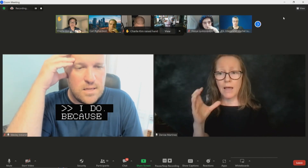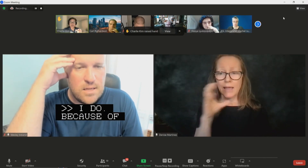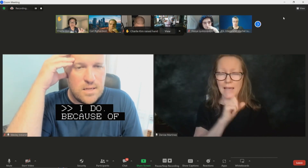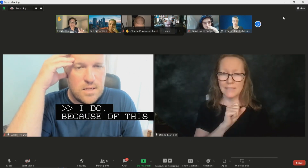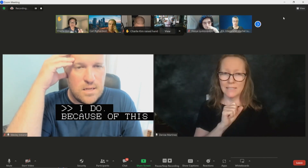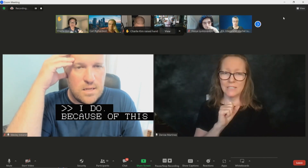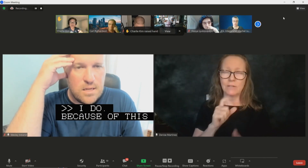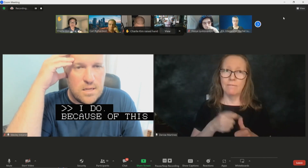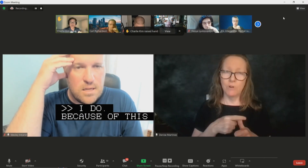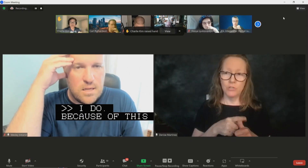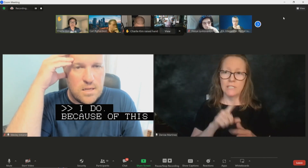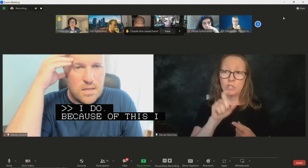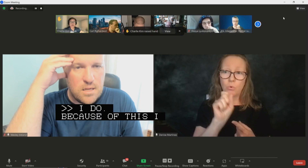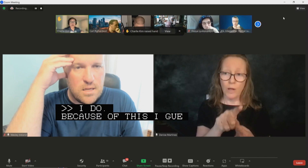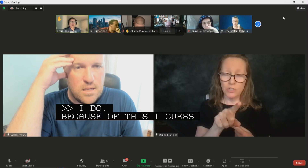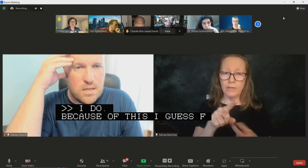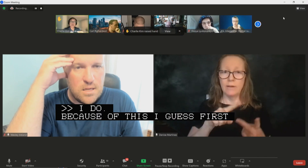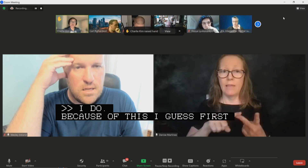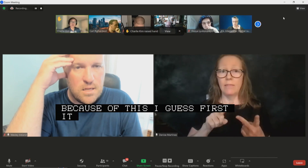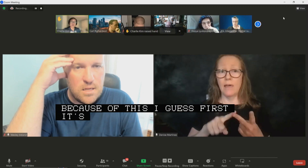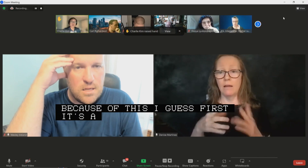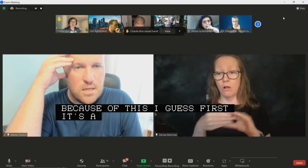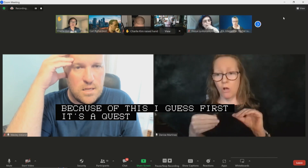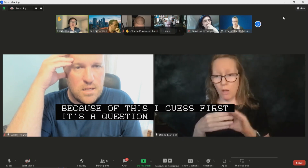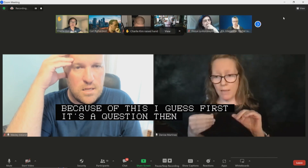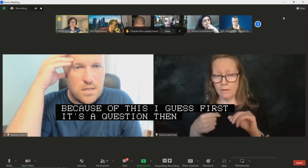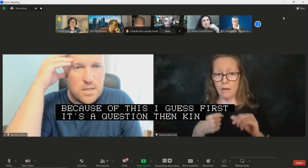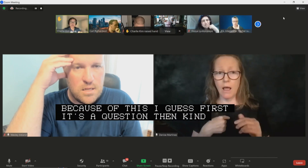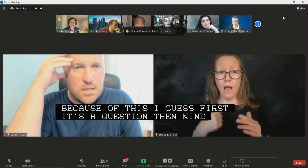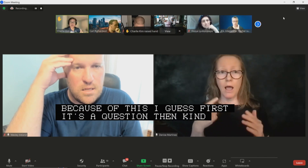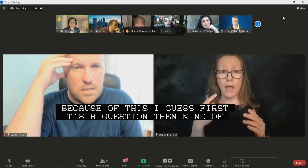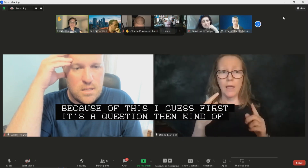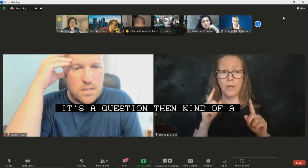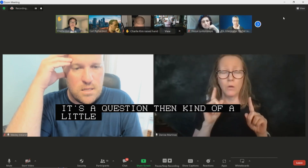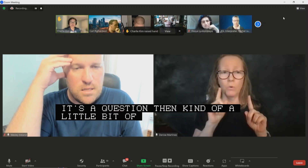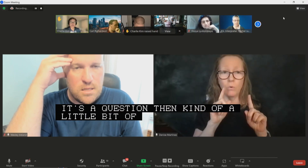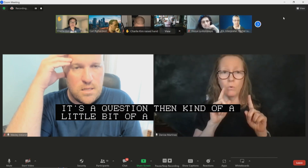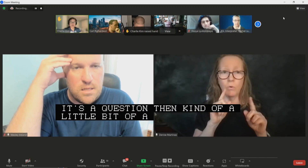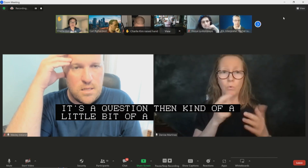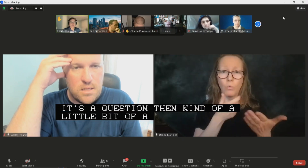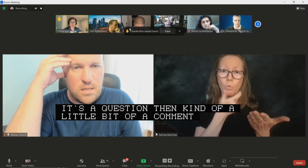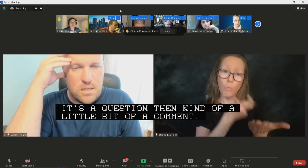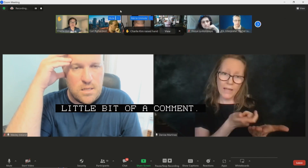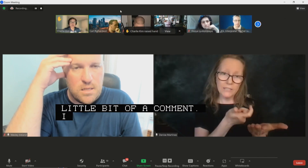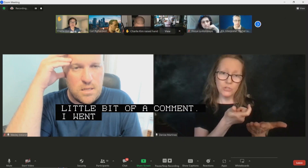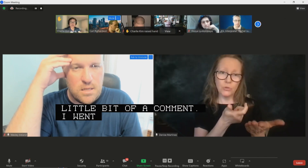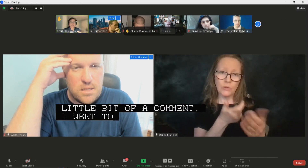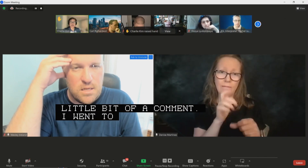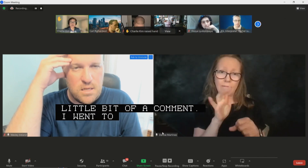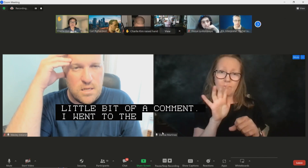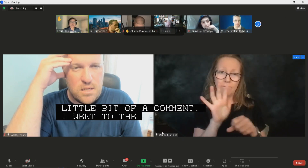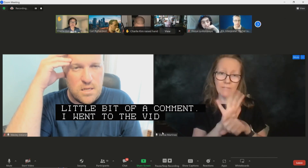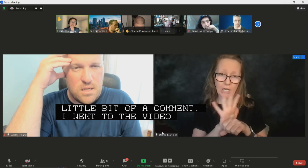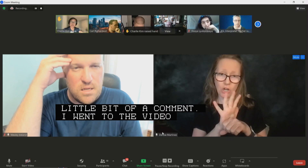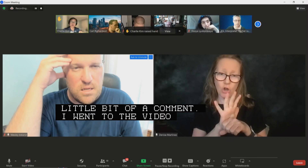and then kind of a little bit of a comment. I went to the video to kind of watch Mr. Kelly's comments because there wasn't